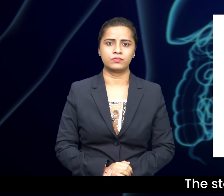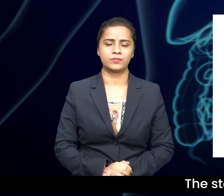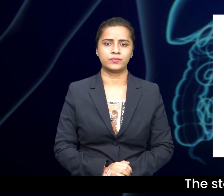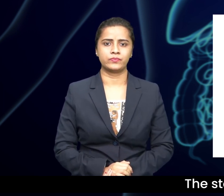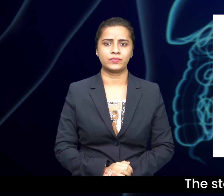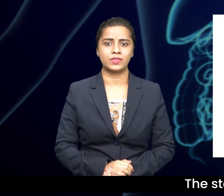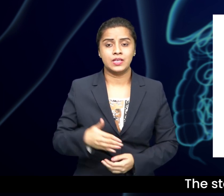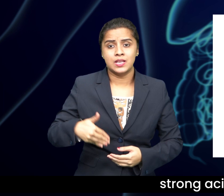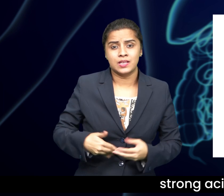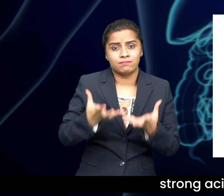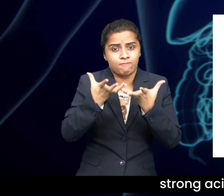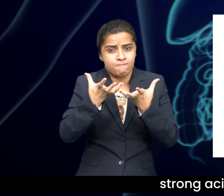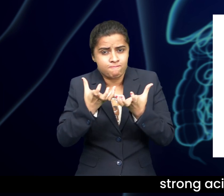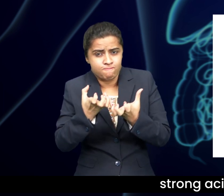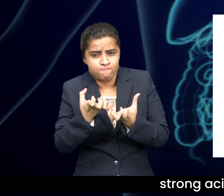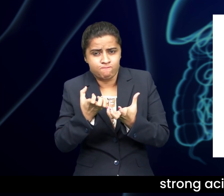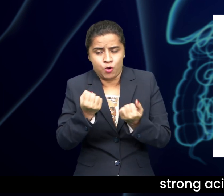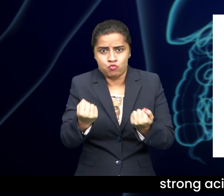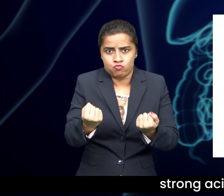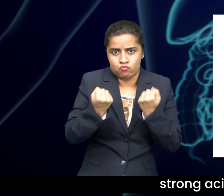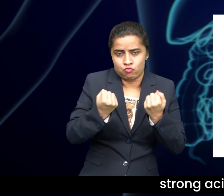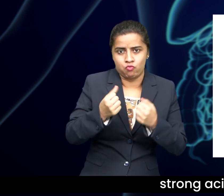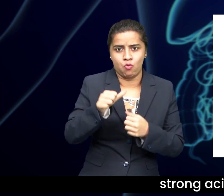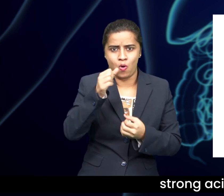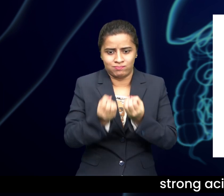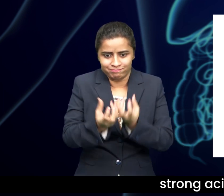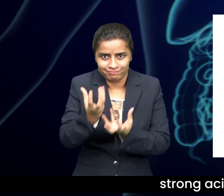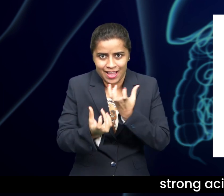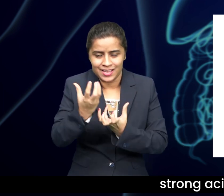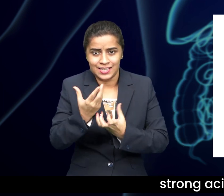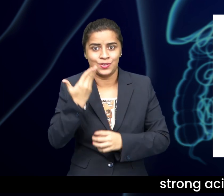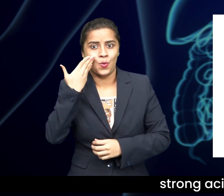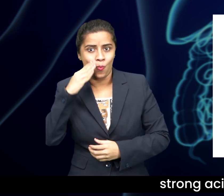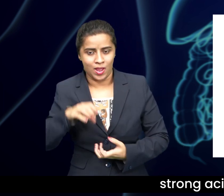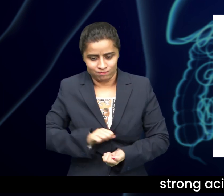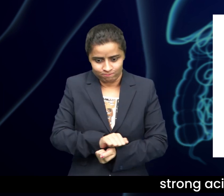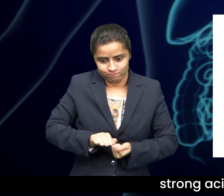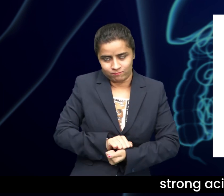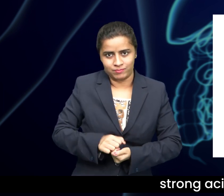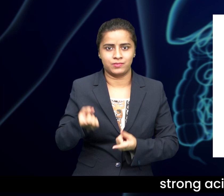The stomach secretes strong acids during digestion.